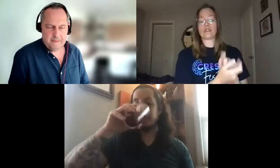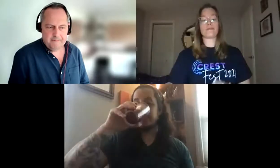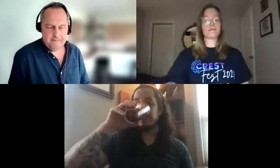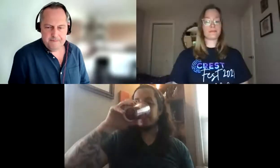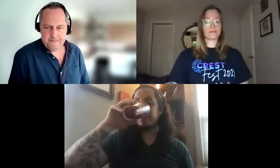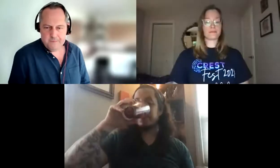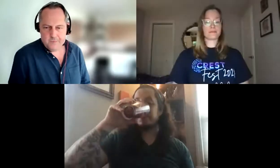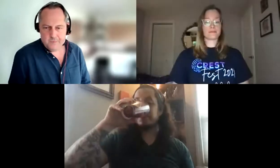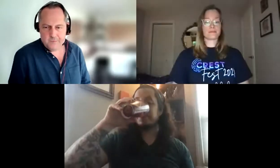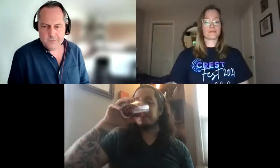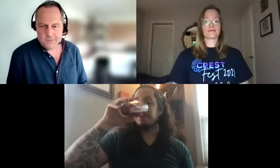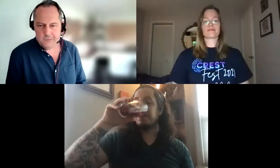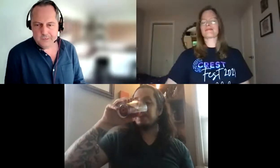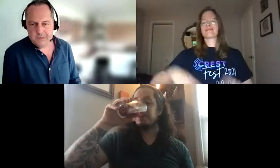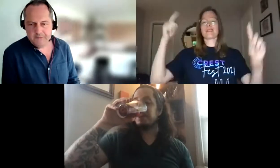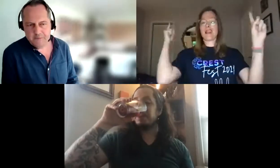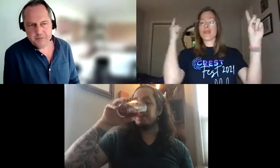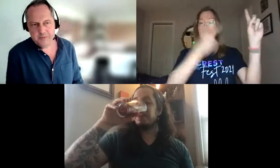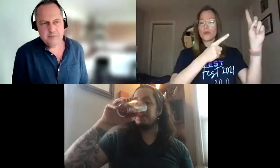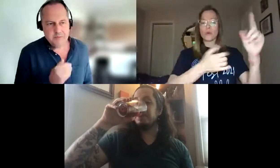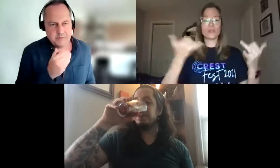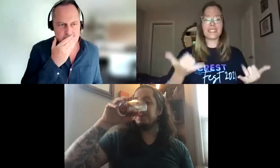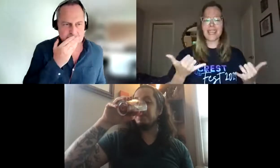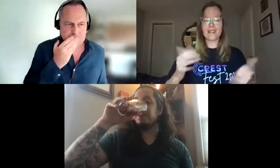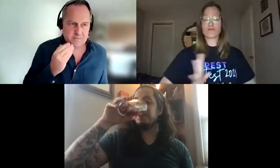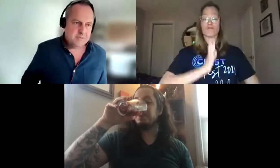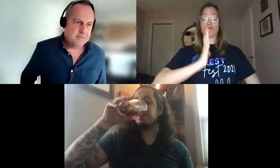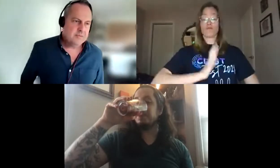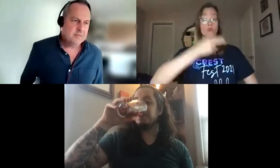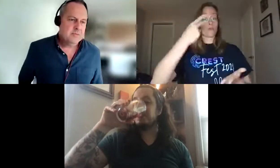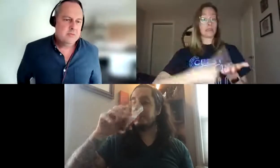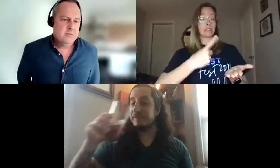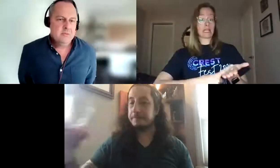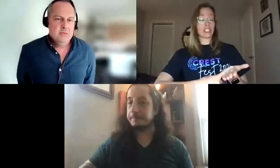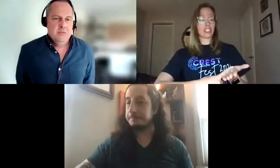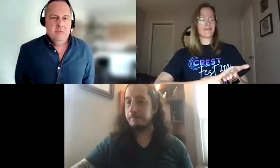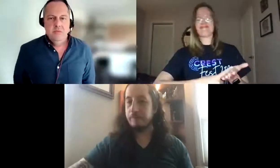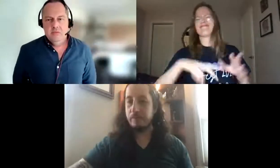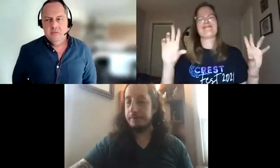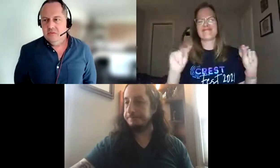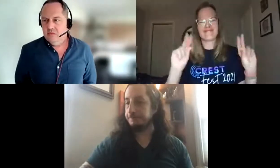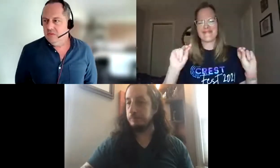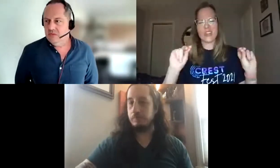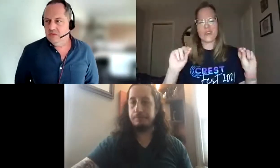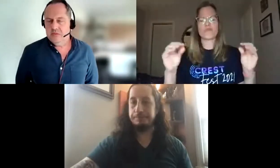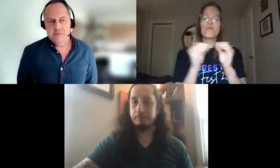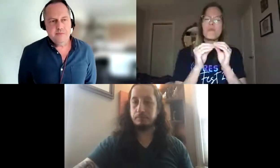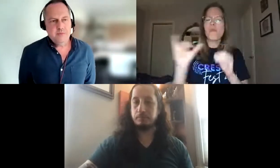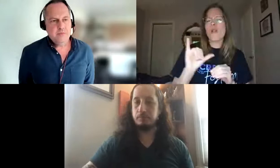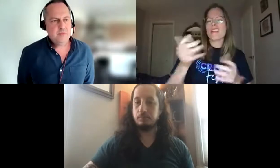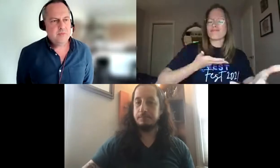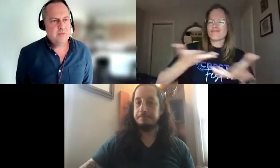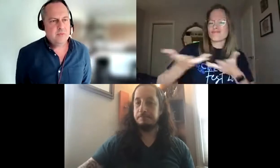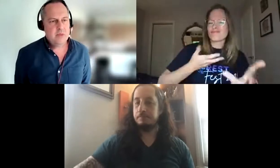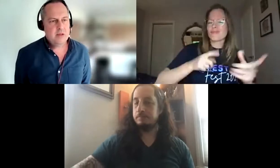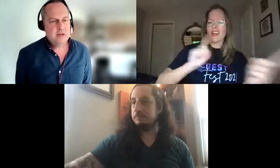Computational Approaches to Sign Language Translation. And the goal of this discussion is not to